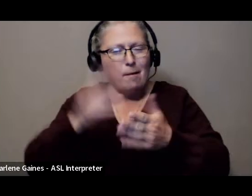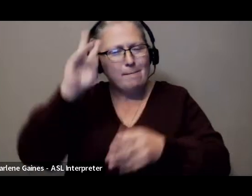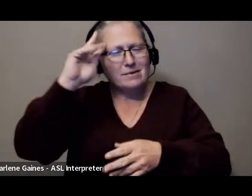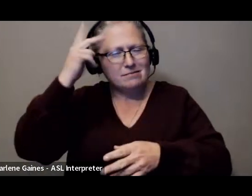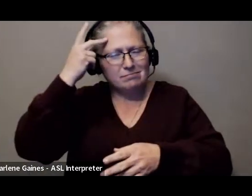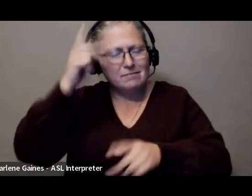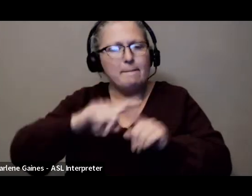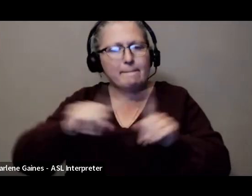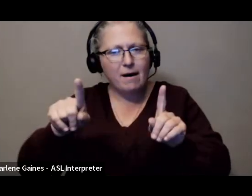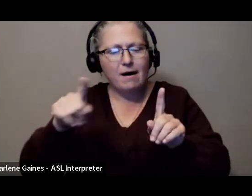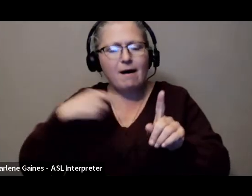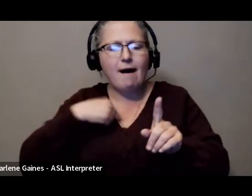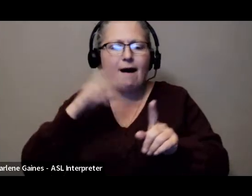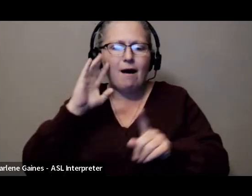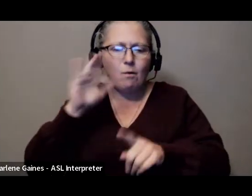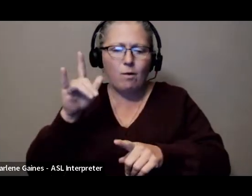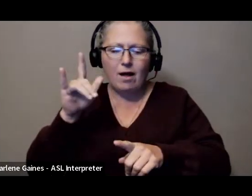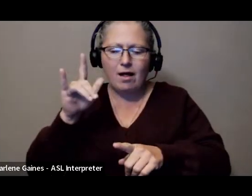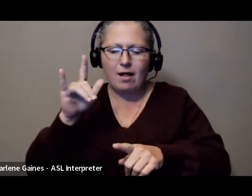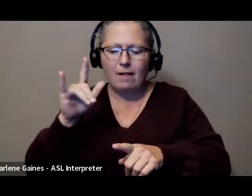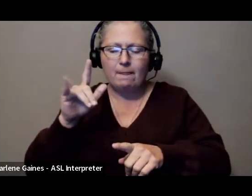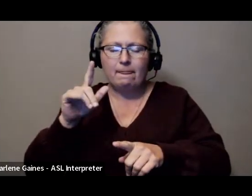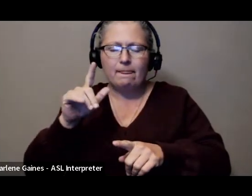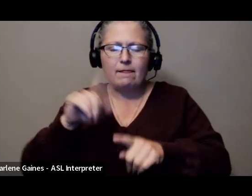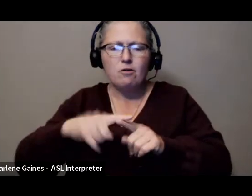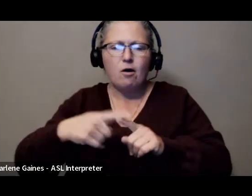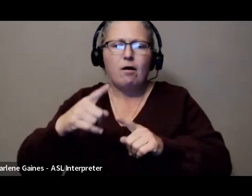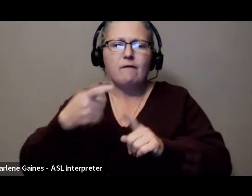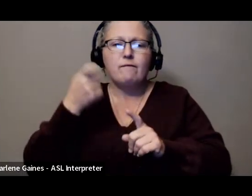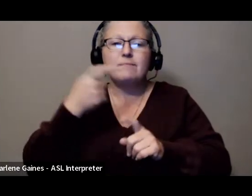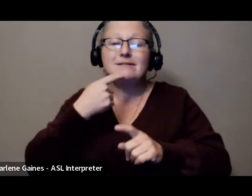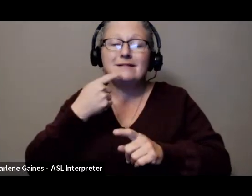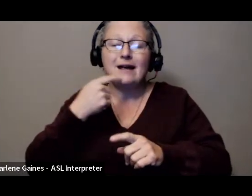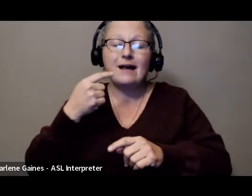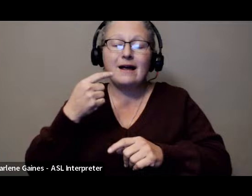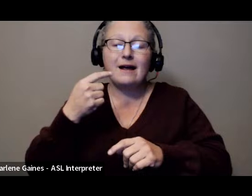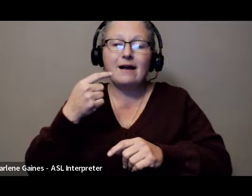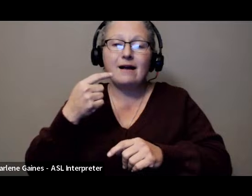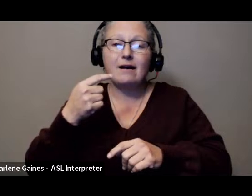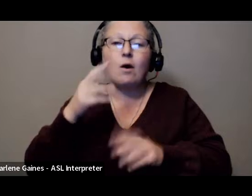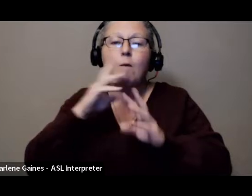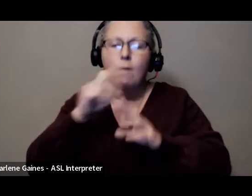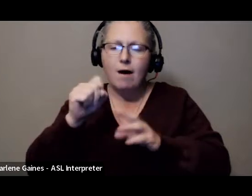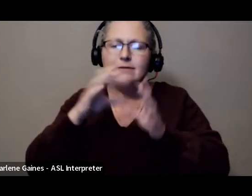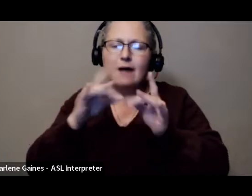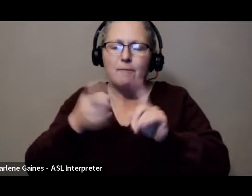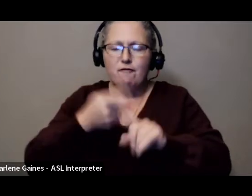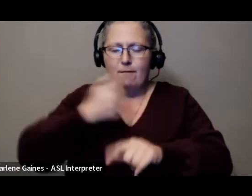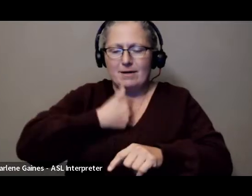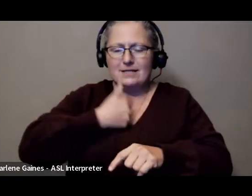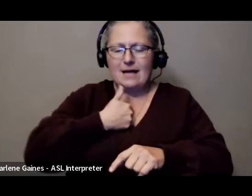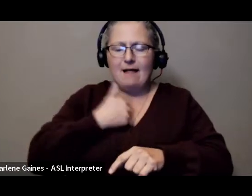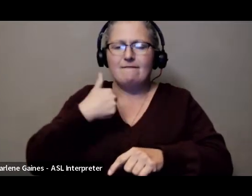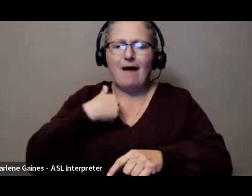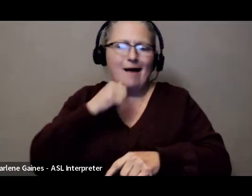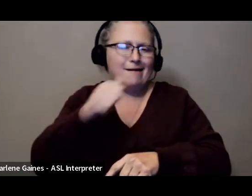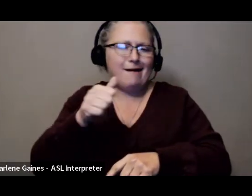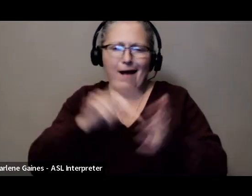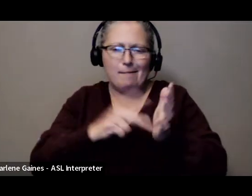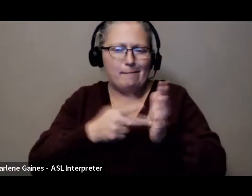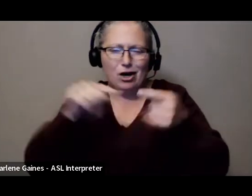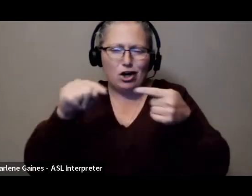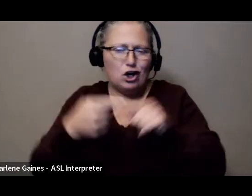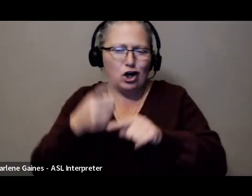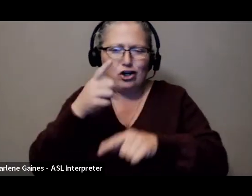I will start out by saying that there was a comment that was made by myself that I did not intend to